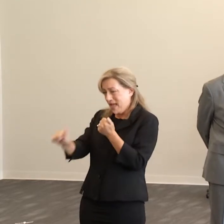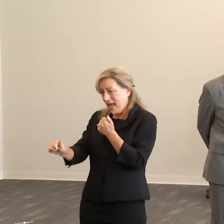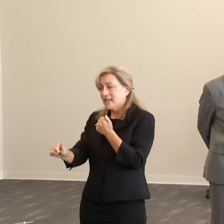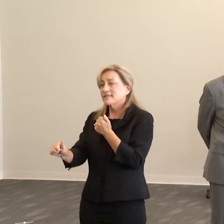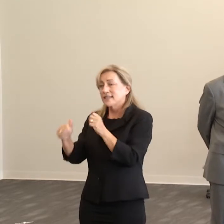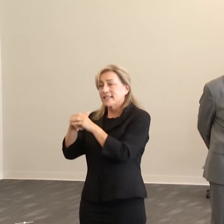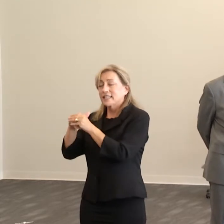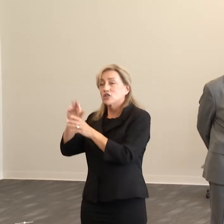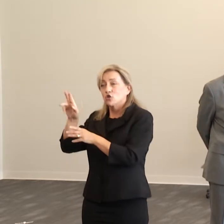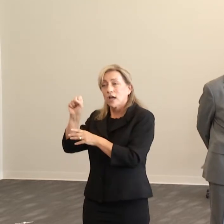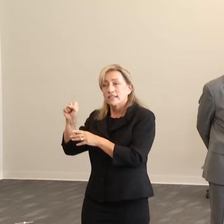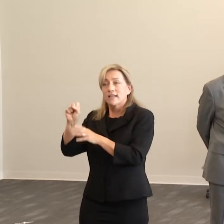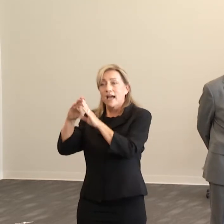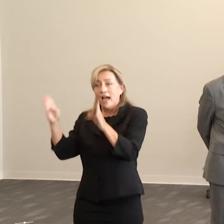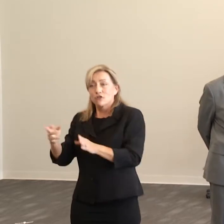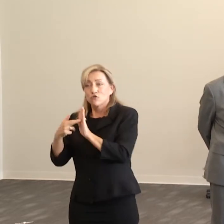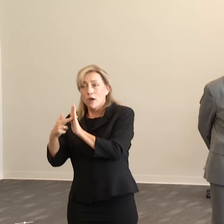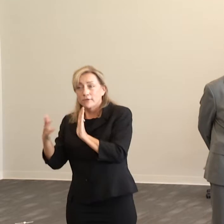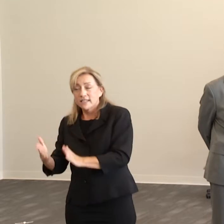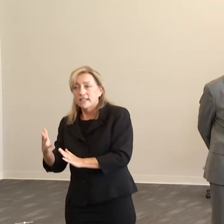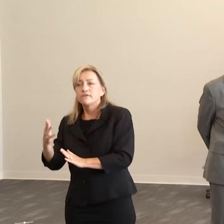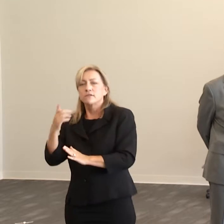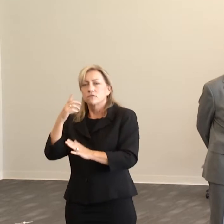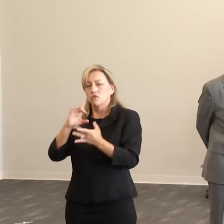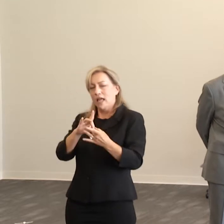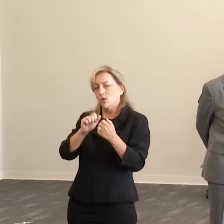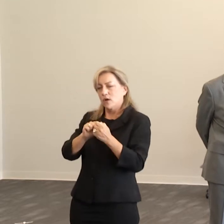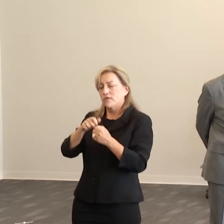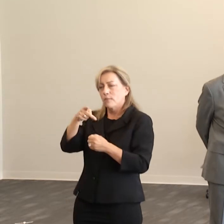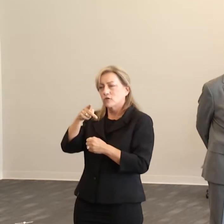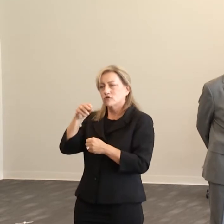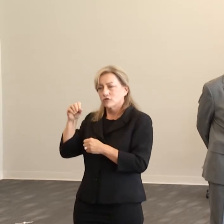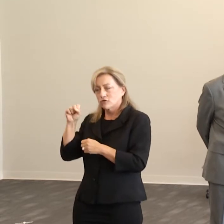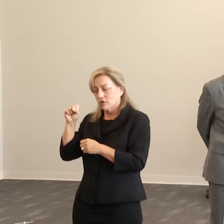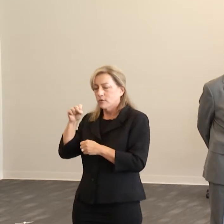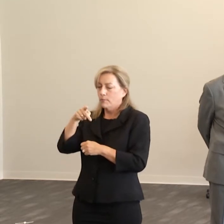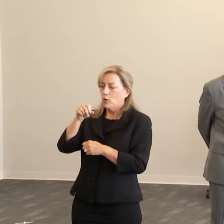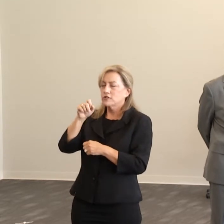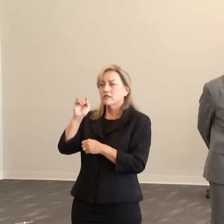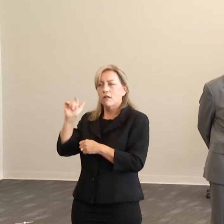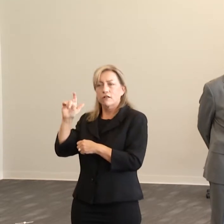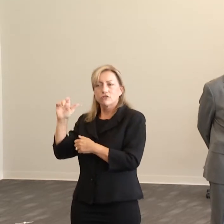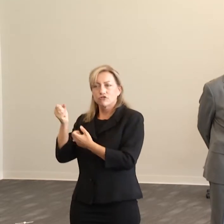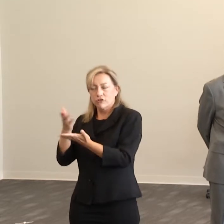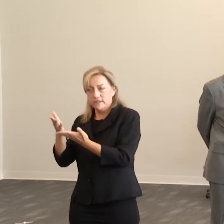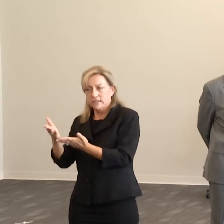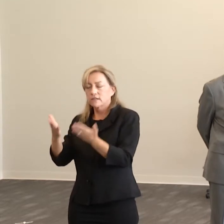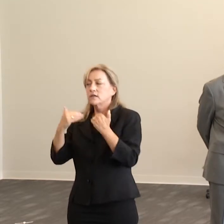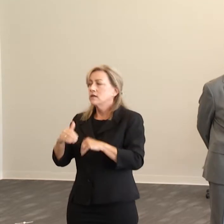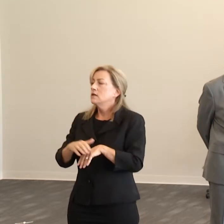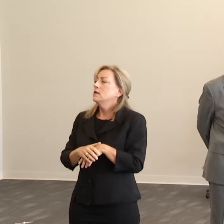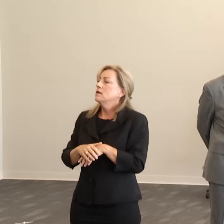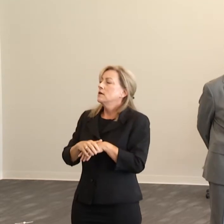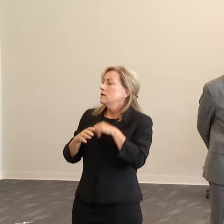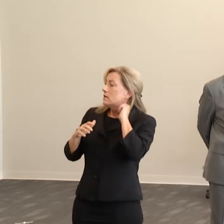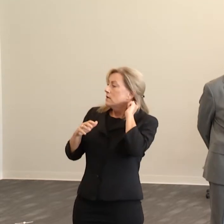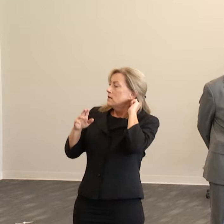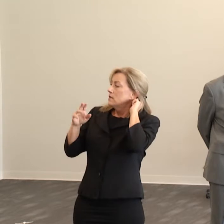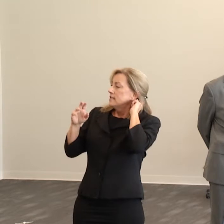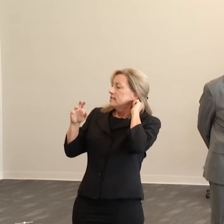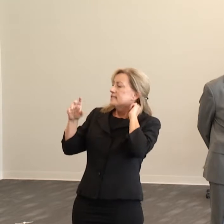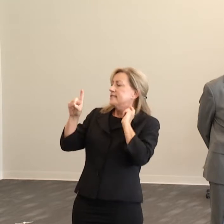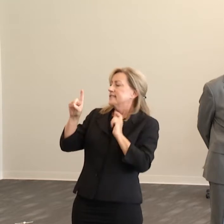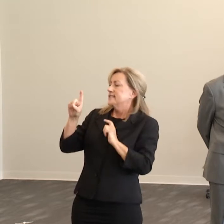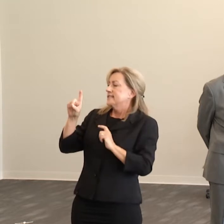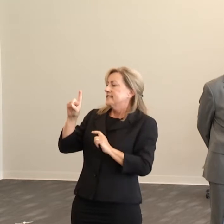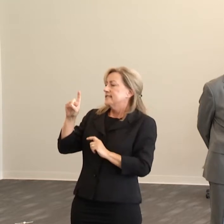Service. And our own Commissioner Dennis Deere will talk about the impact on communities of color. He's head of our Health Committee, the